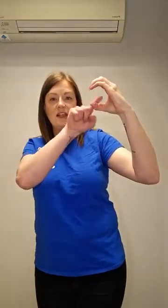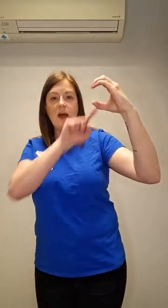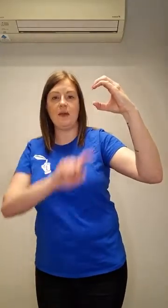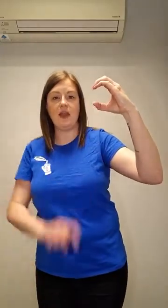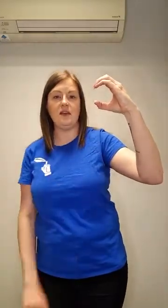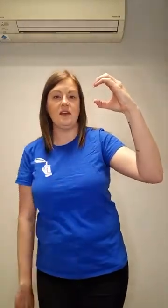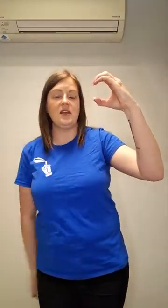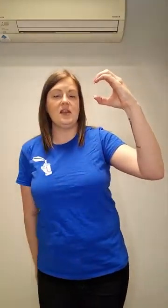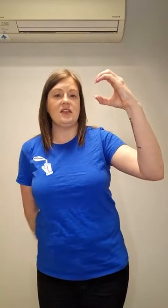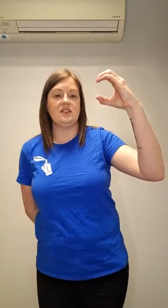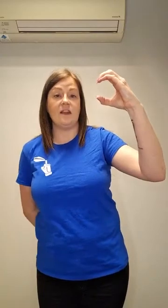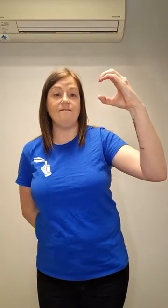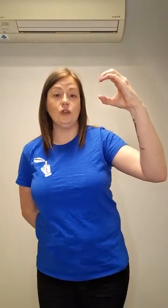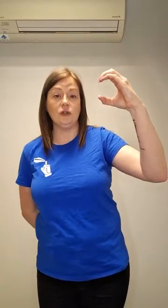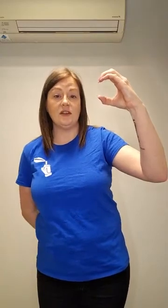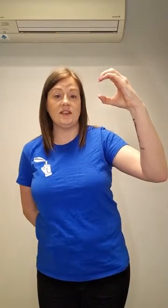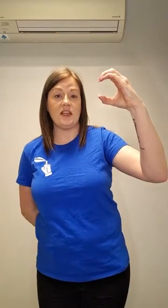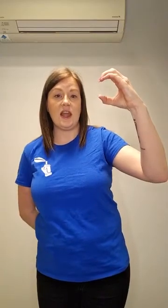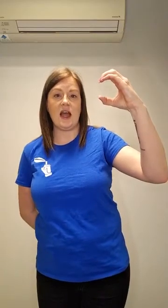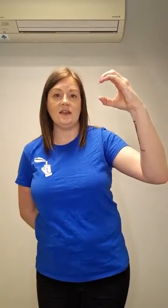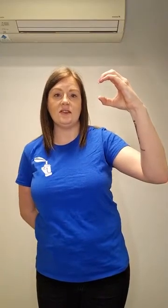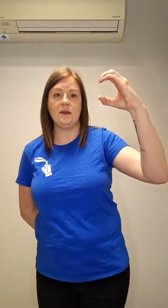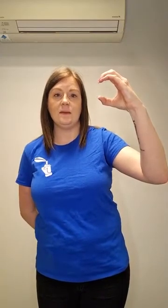gap here. This is a full C hand.